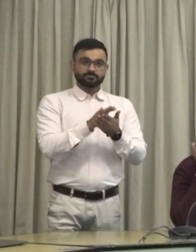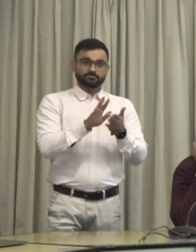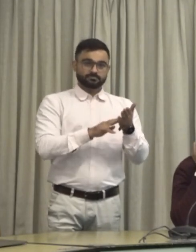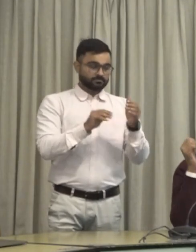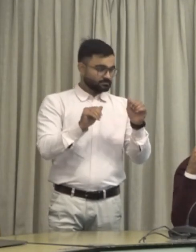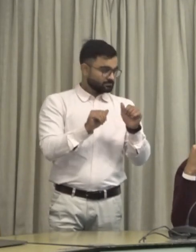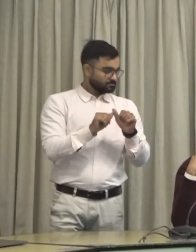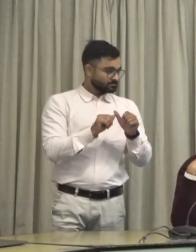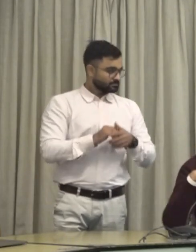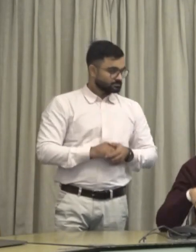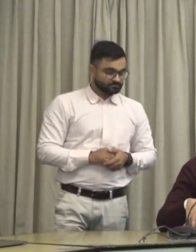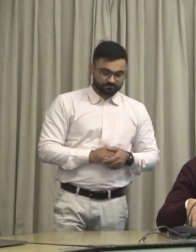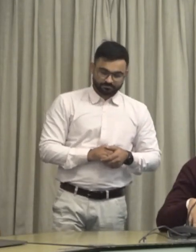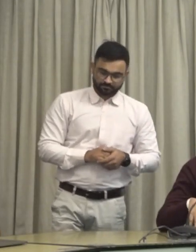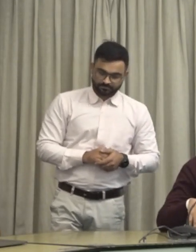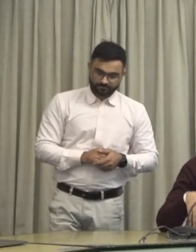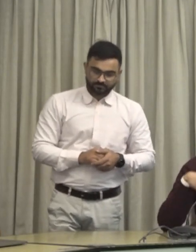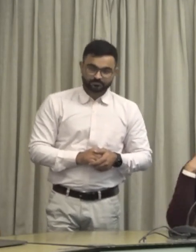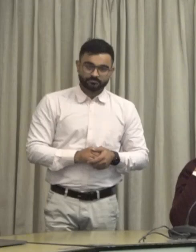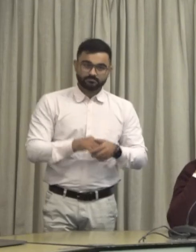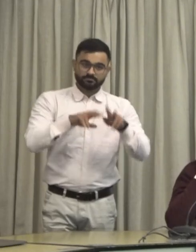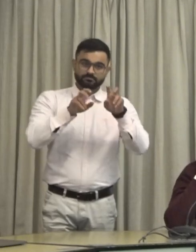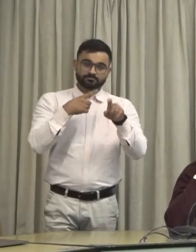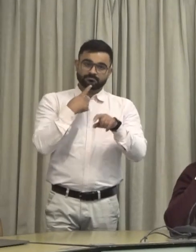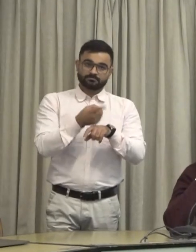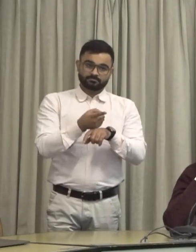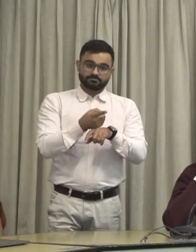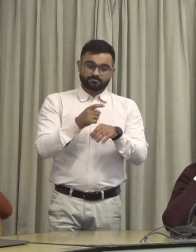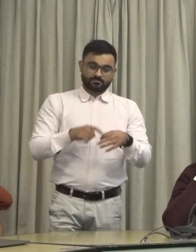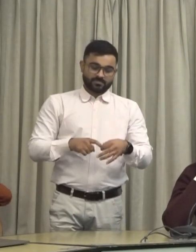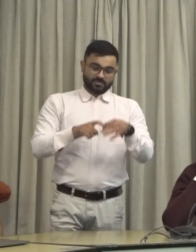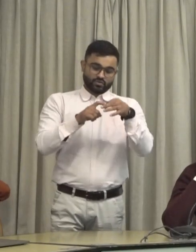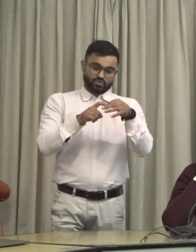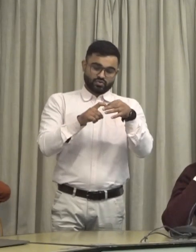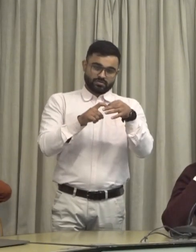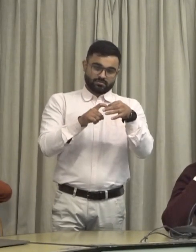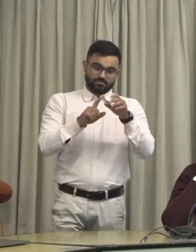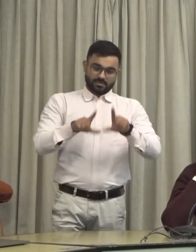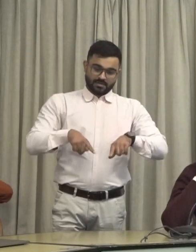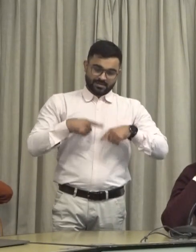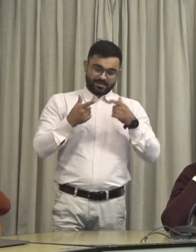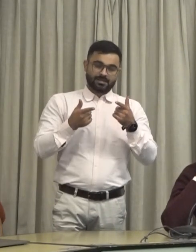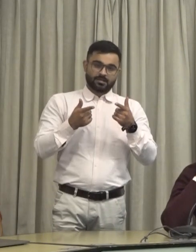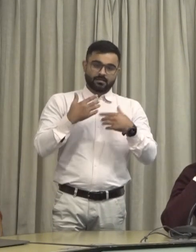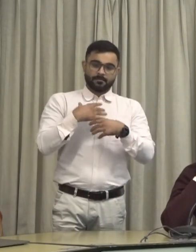bit about this in the context of... in this, I will say that quality of life means it should be